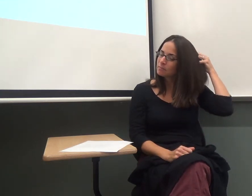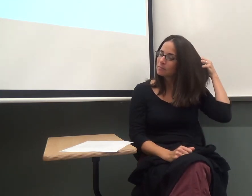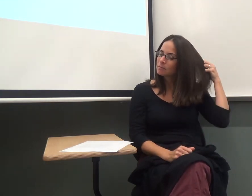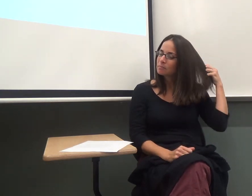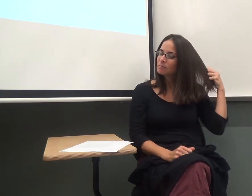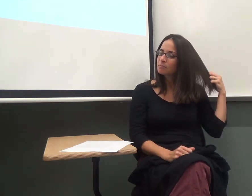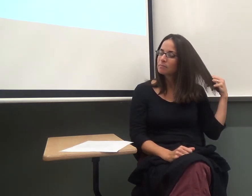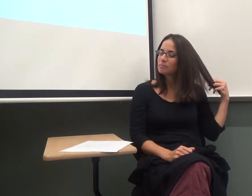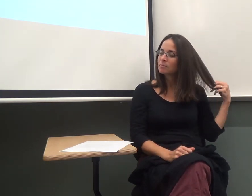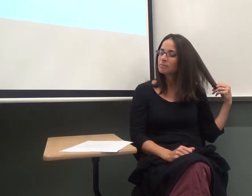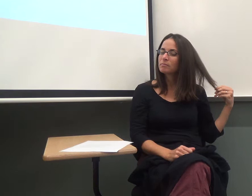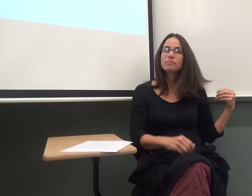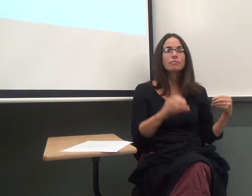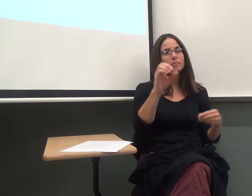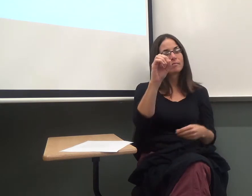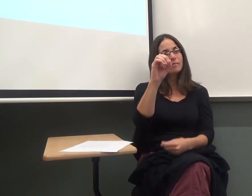What about of in this case?